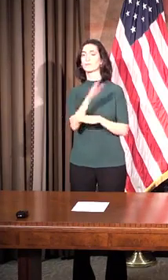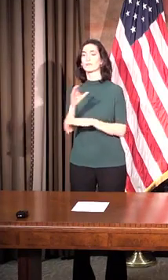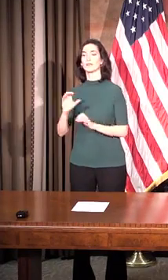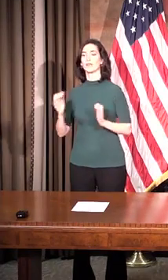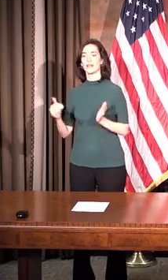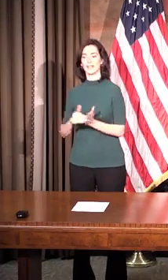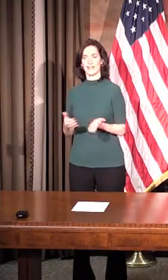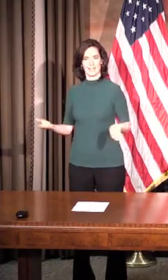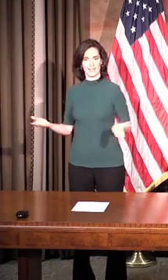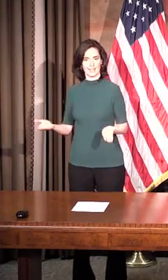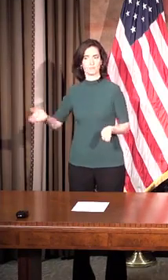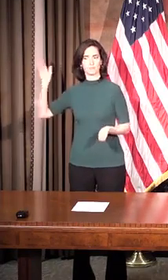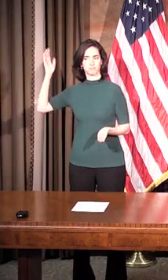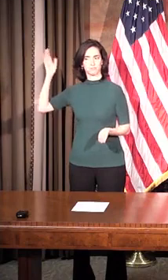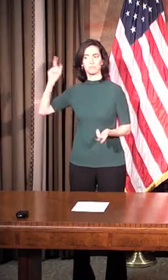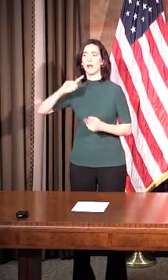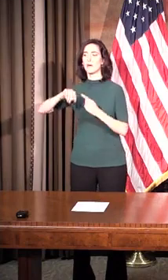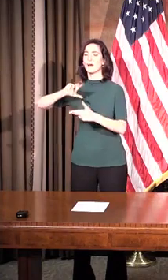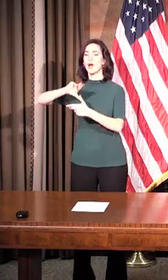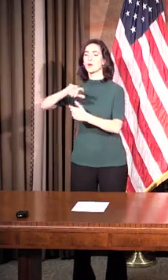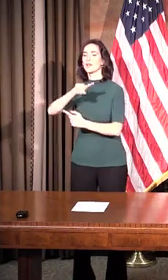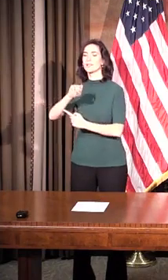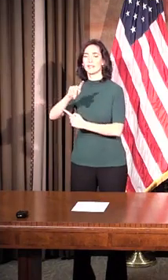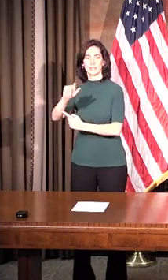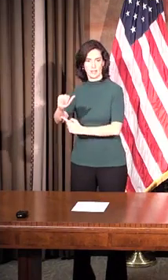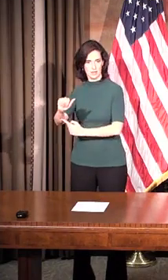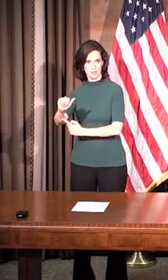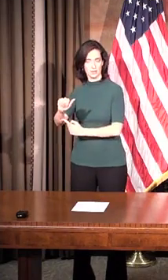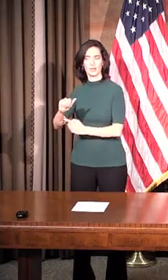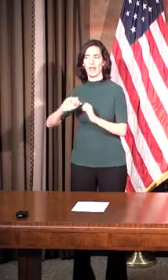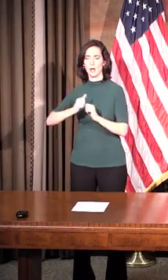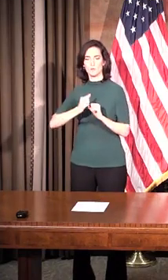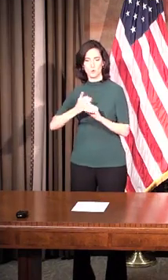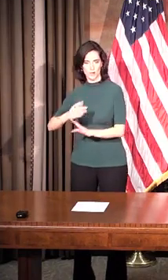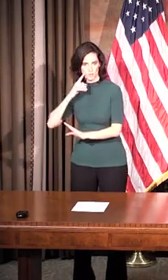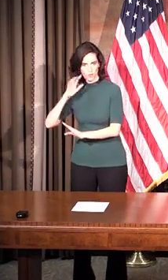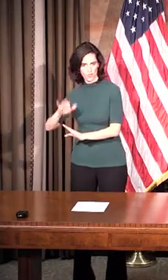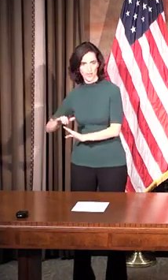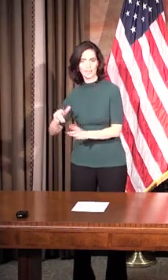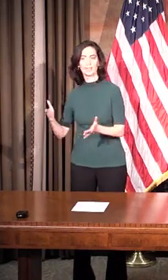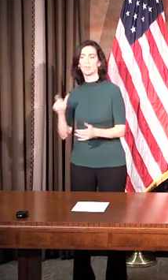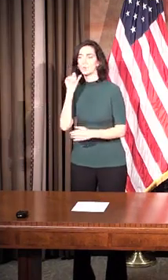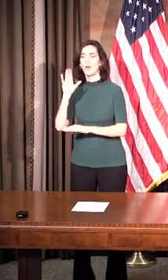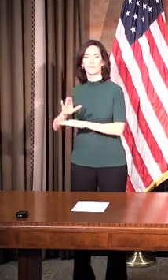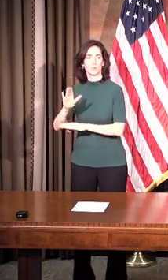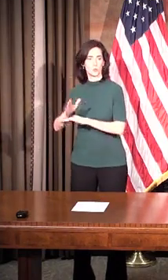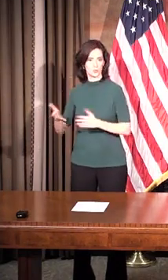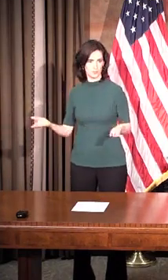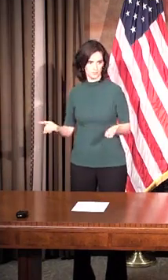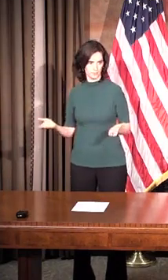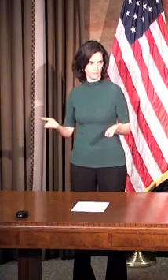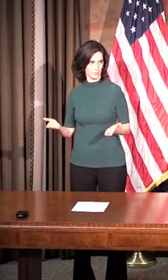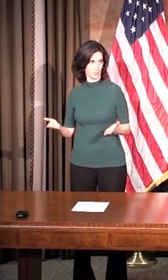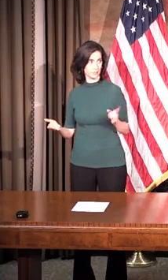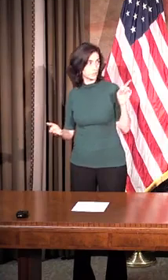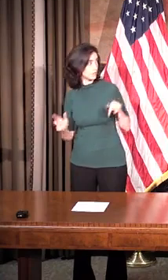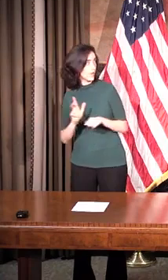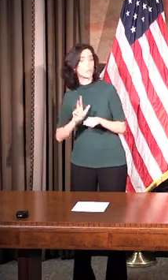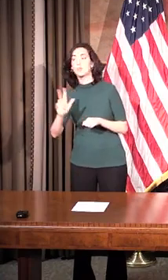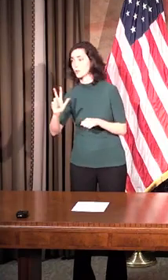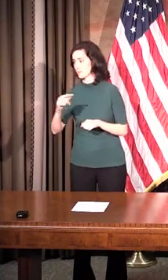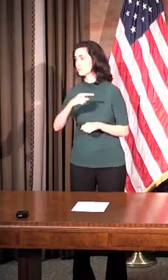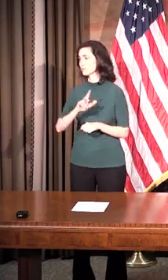here regarding Hurricane Zeta and our continued preparations for that. tomorrow afternoon, and we're looking at 3